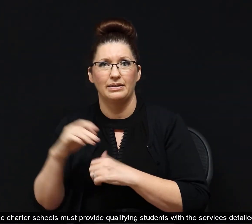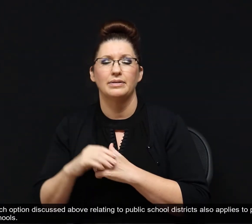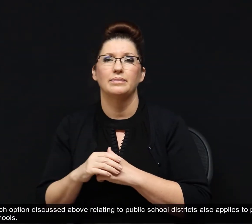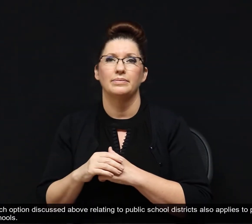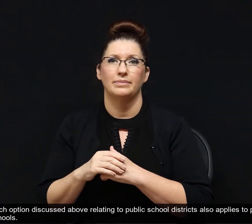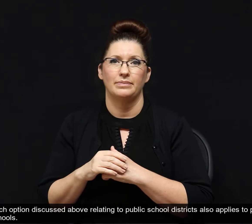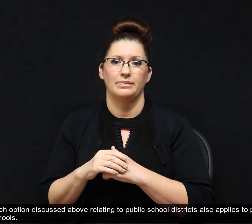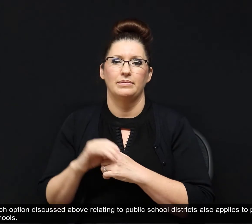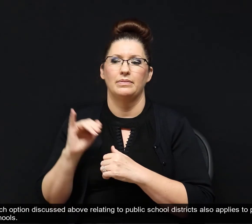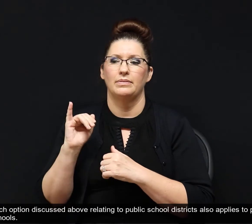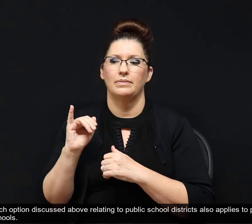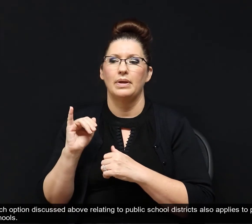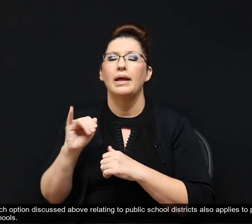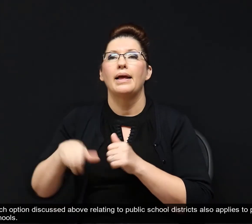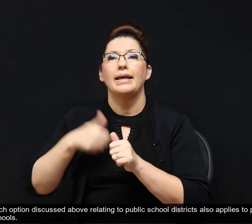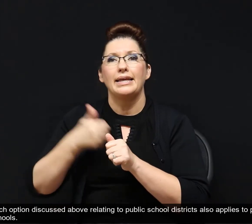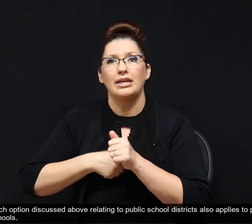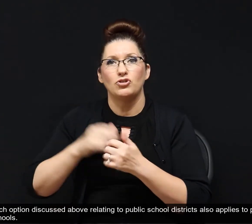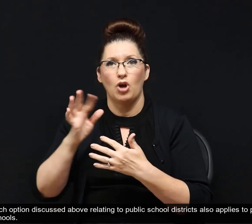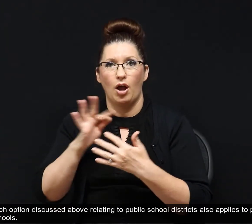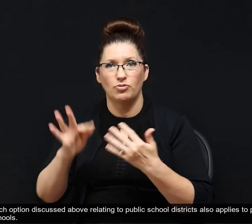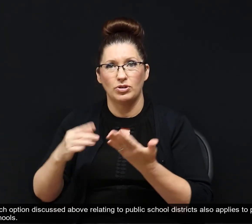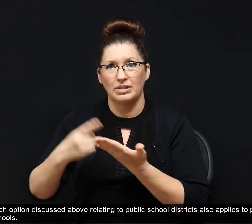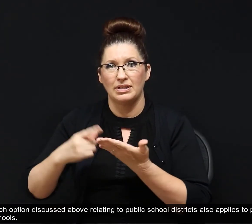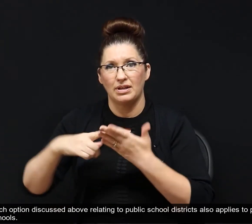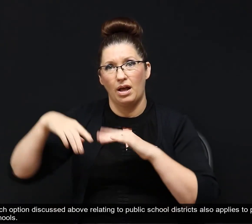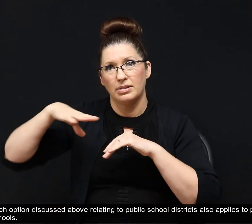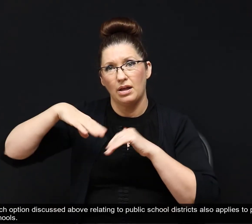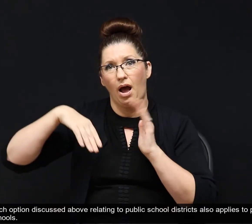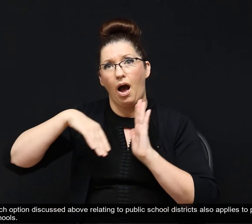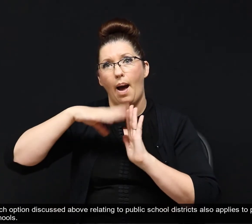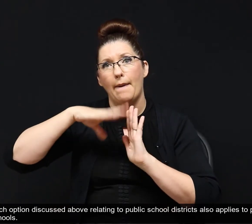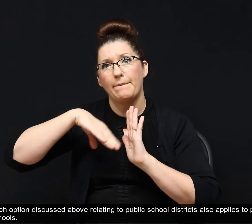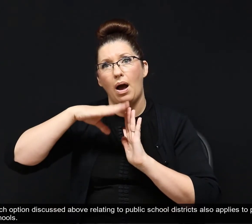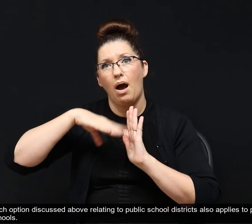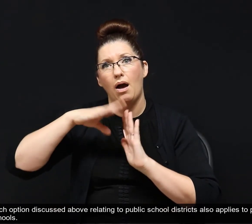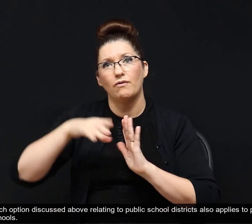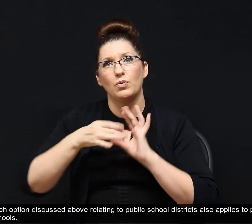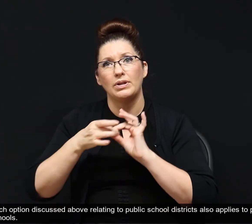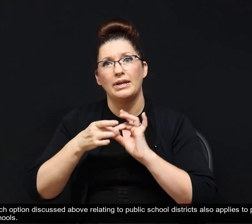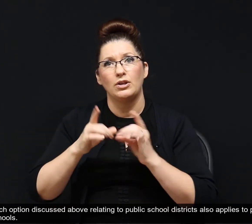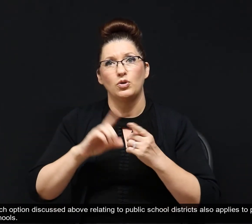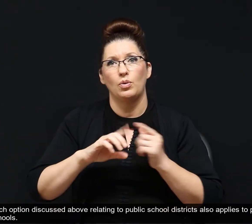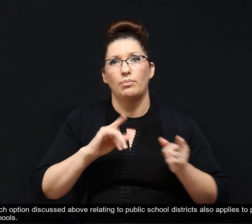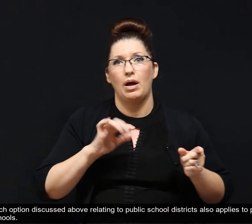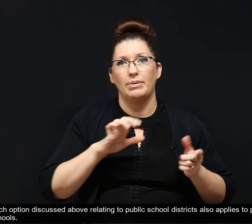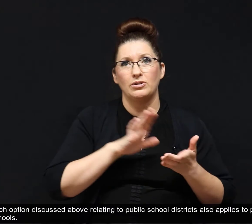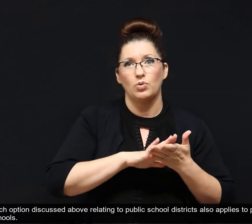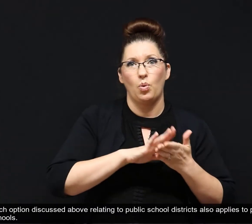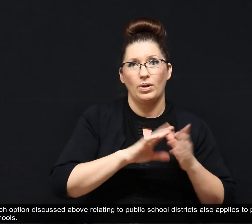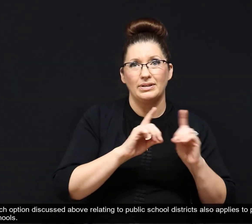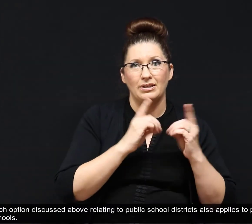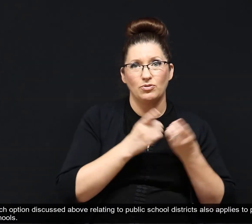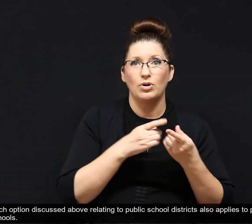Each option discussed above relating to public school districts also applies to public charter schools.